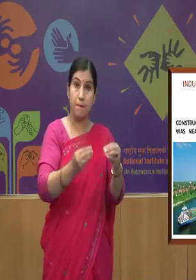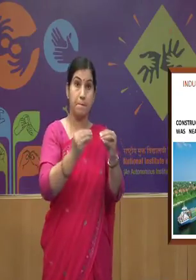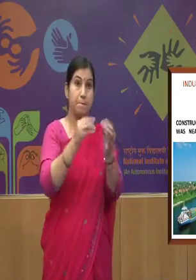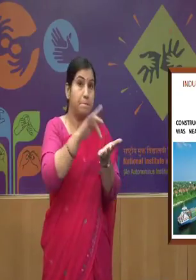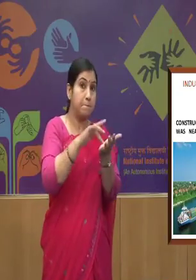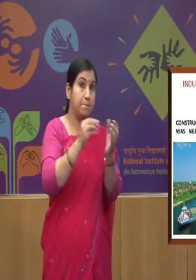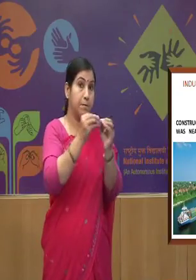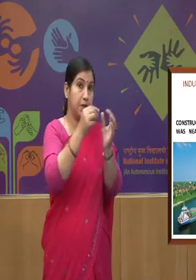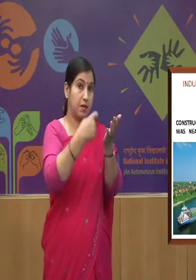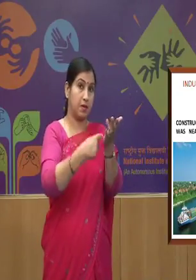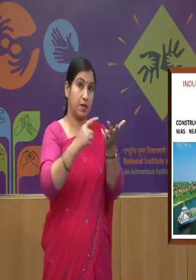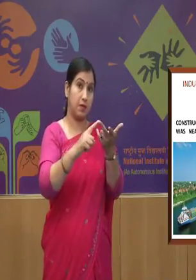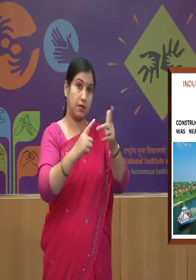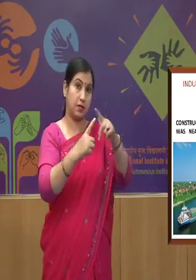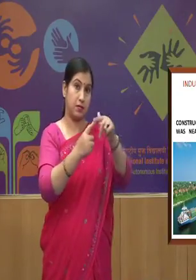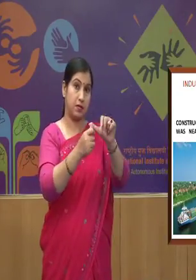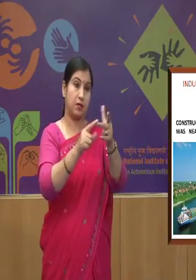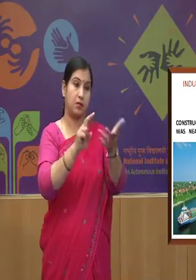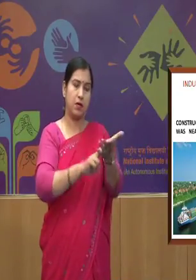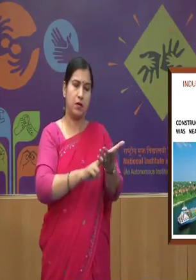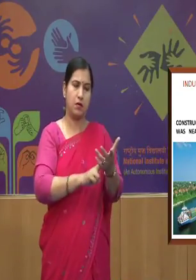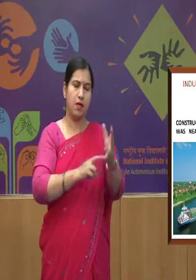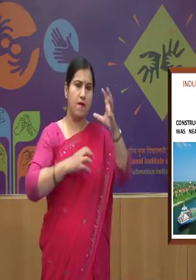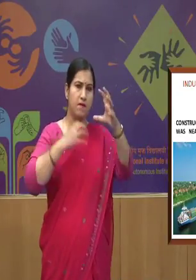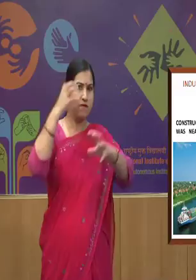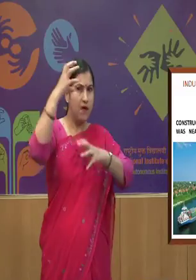Britain became worried about its colonies in Asia.